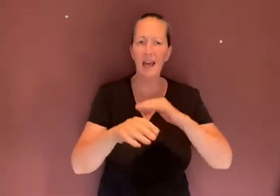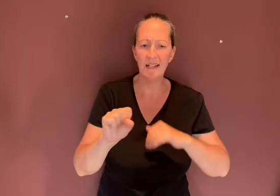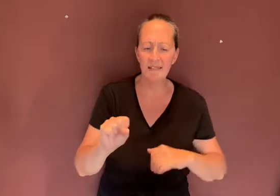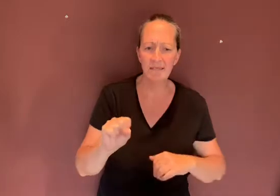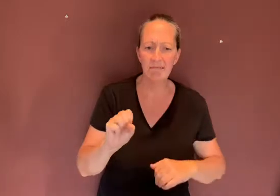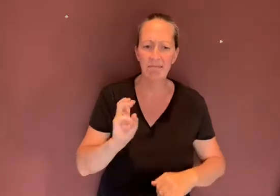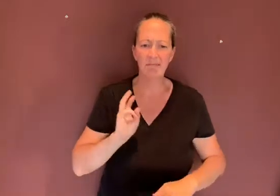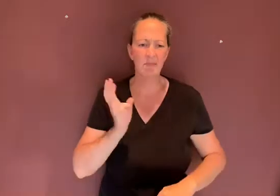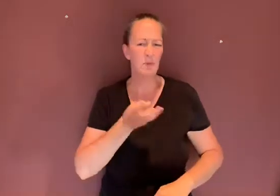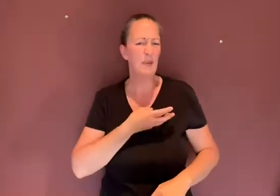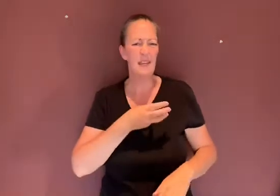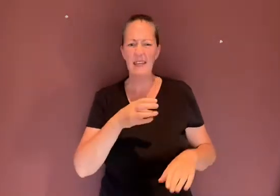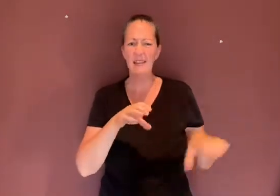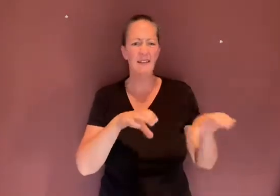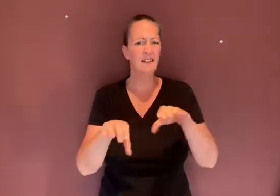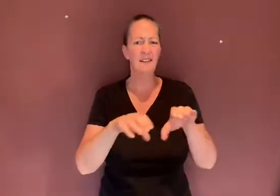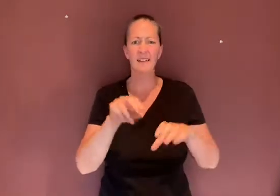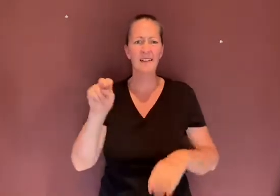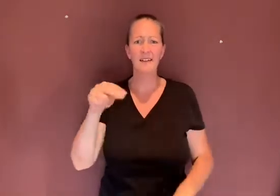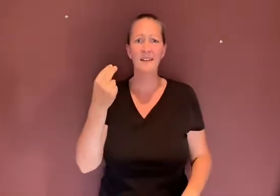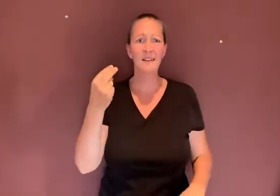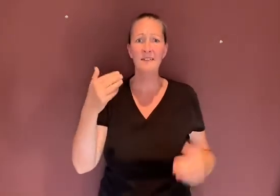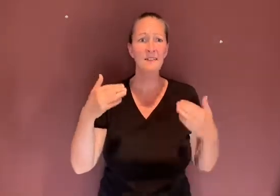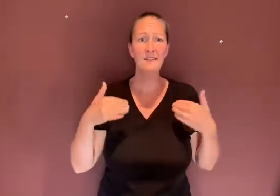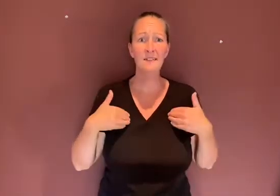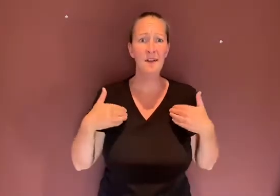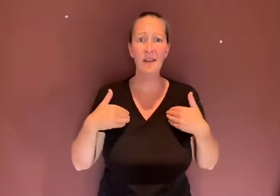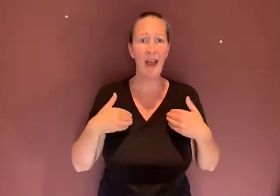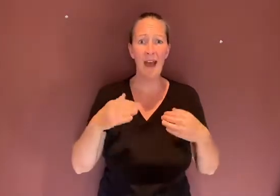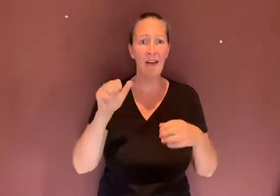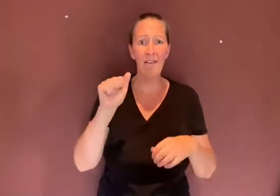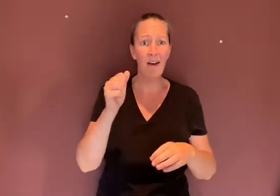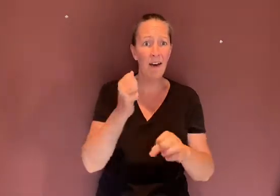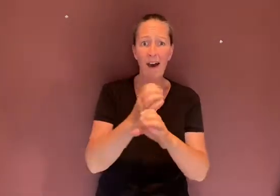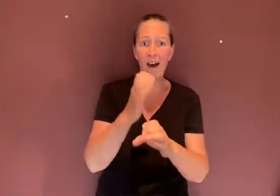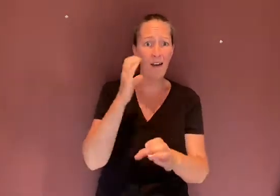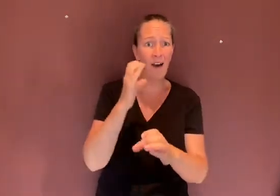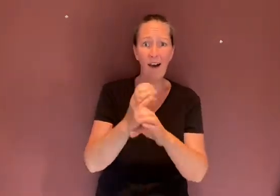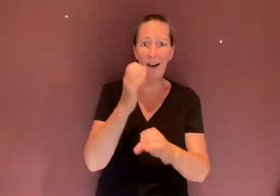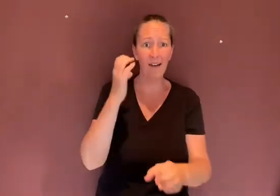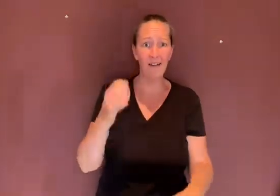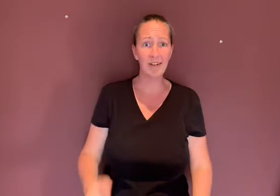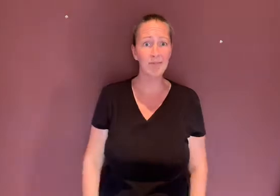besides, we don't have a car.